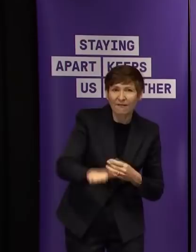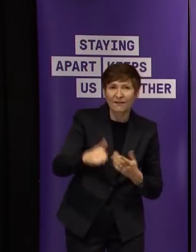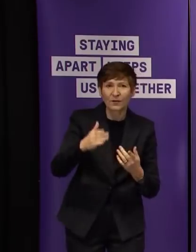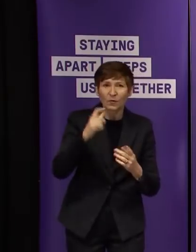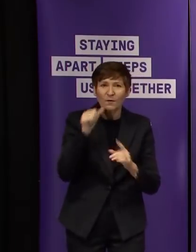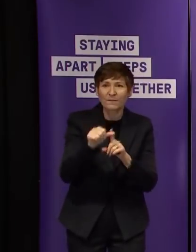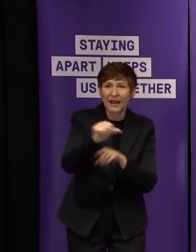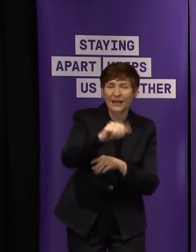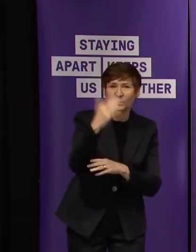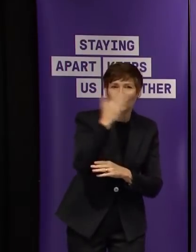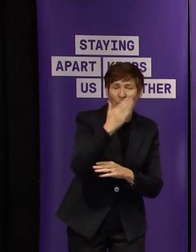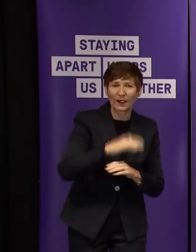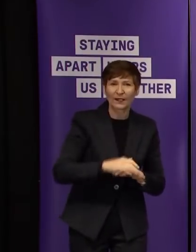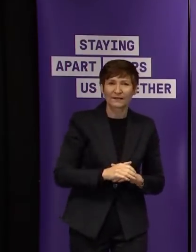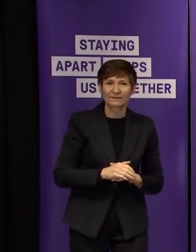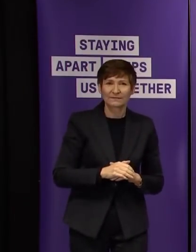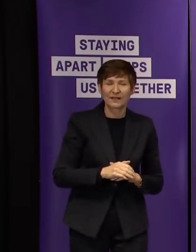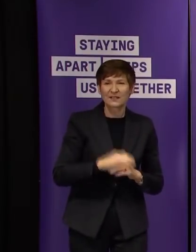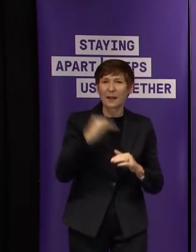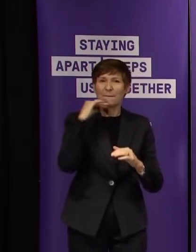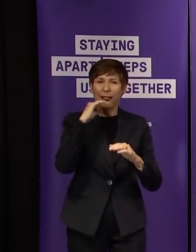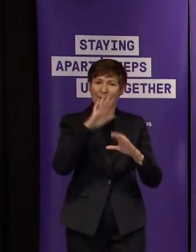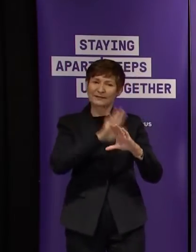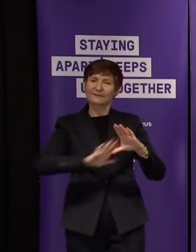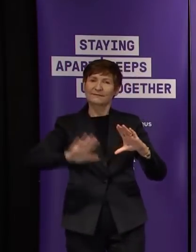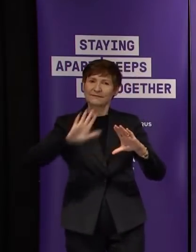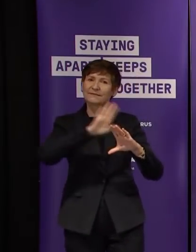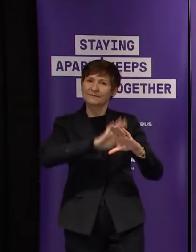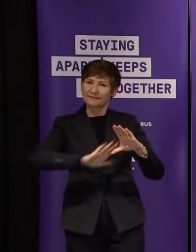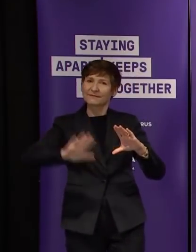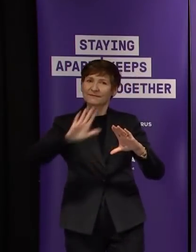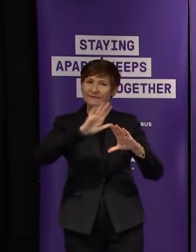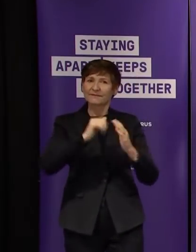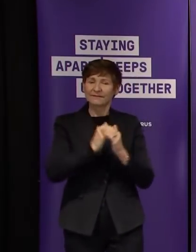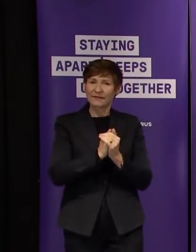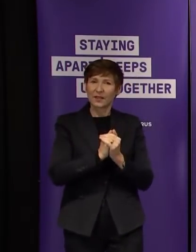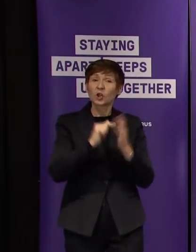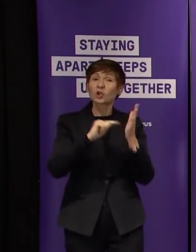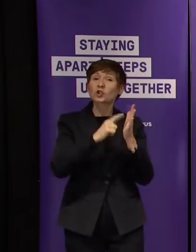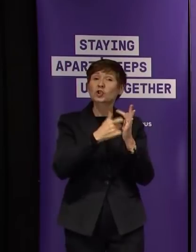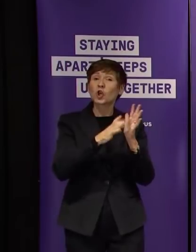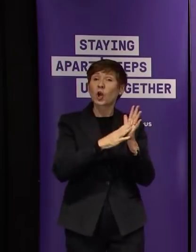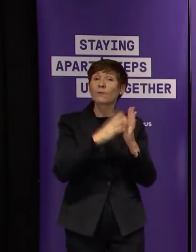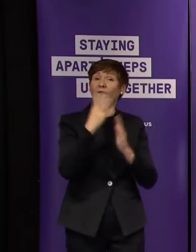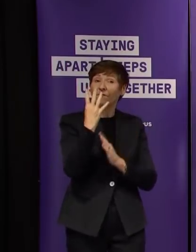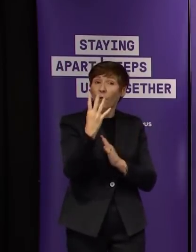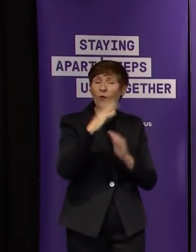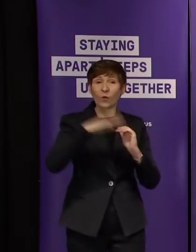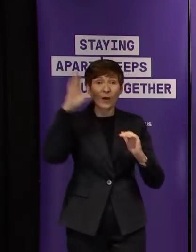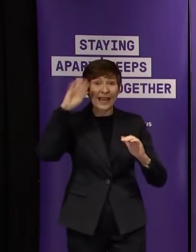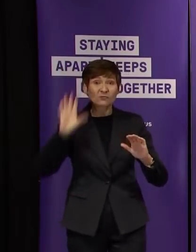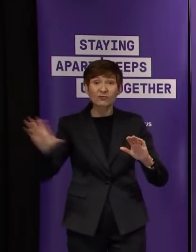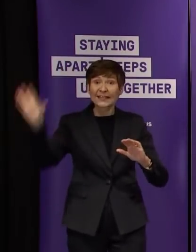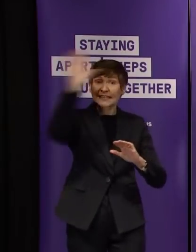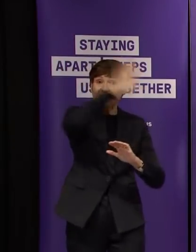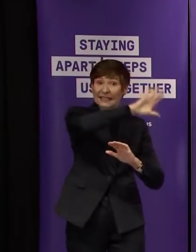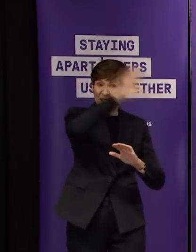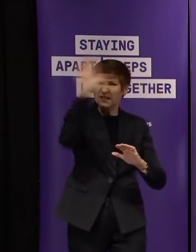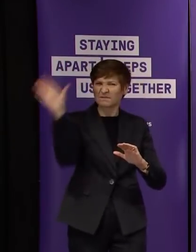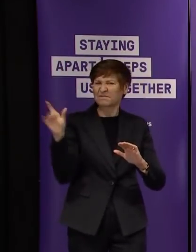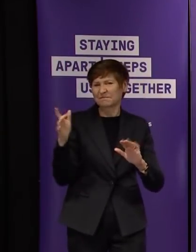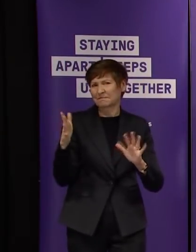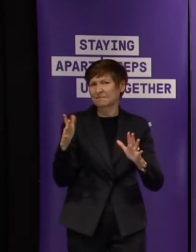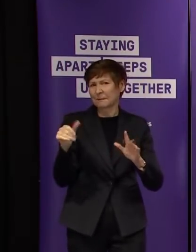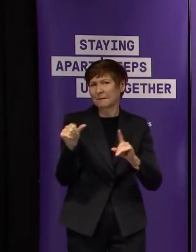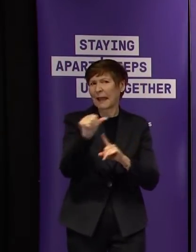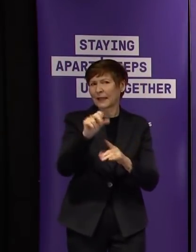Victoria, where we'll see the school year pretty well at the beginning of term four unfold as it normally would. But I might ask James